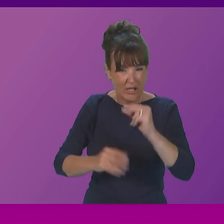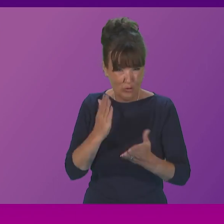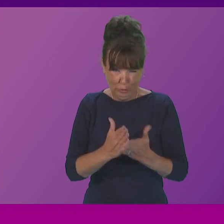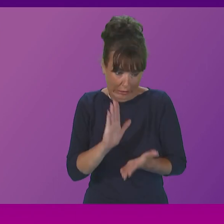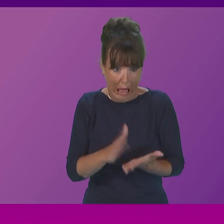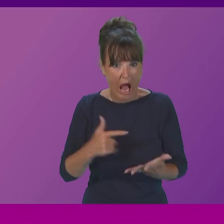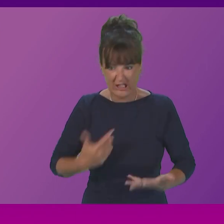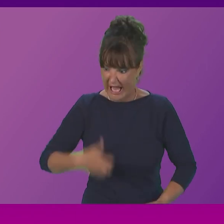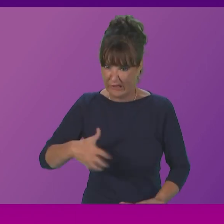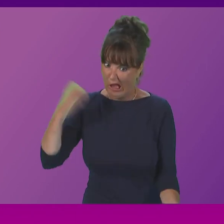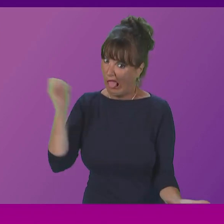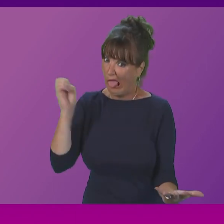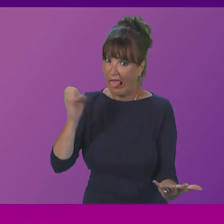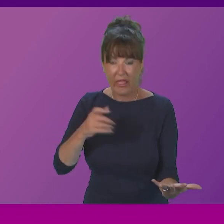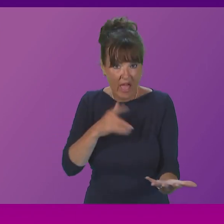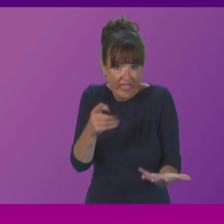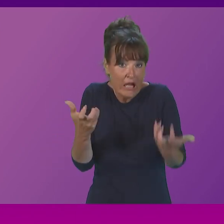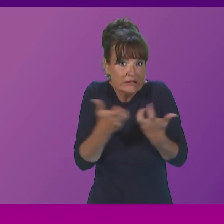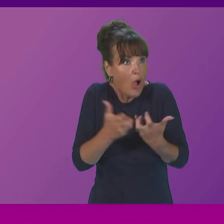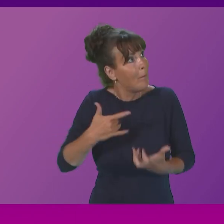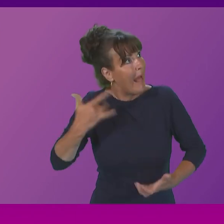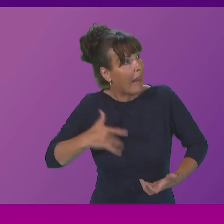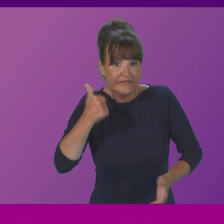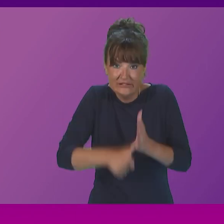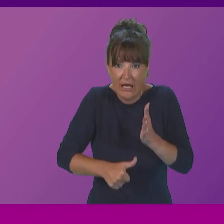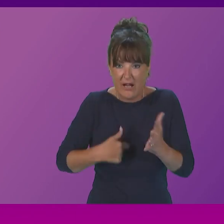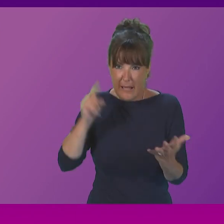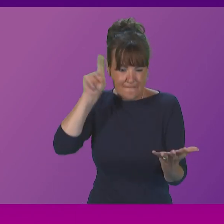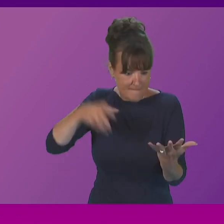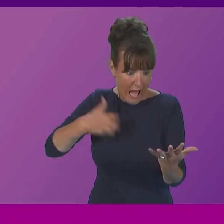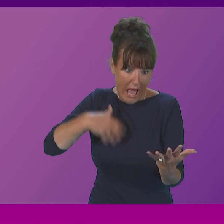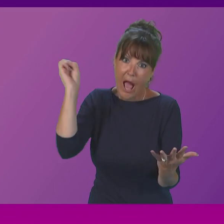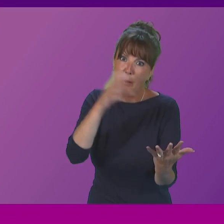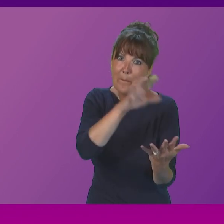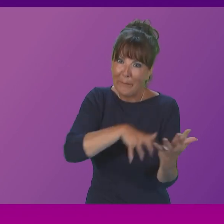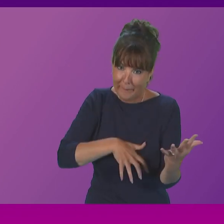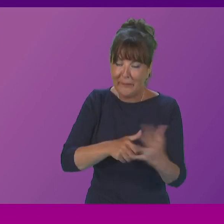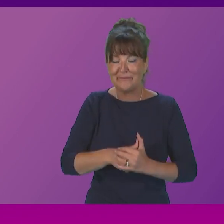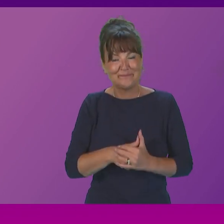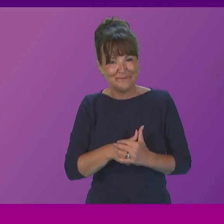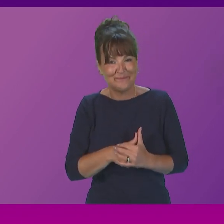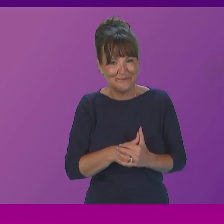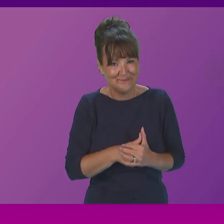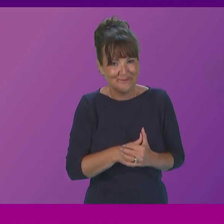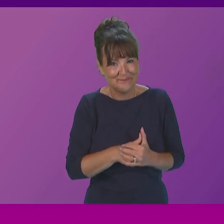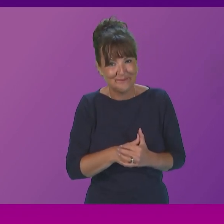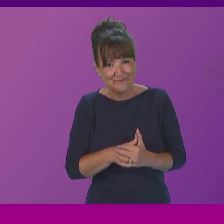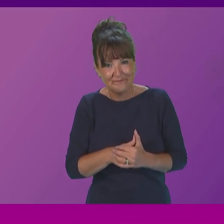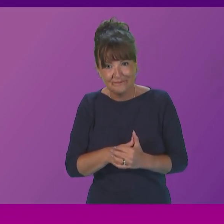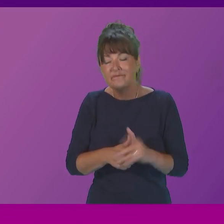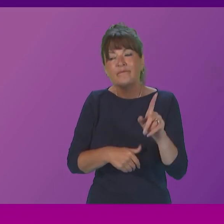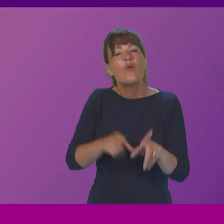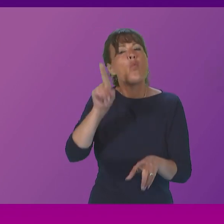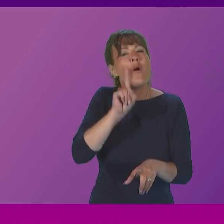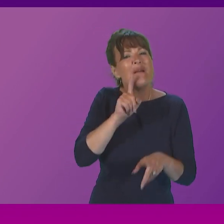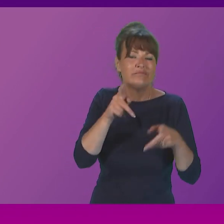rants. And that's been how most things in my life have started. When Women 50/50